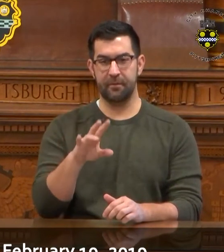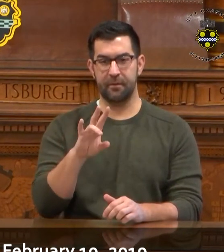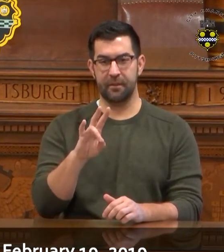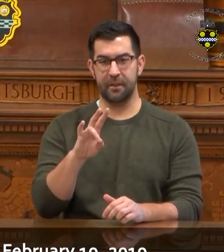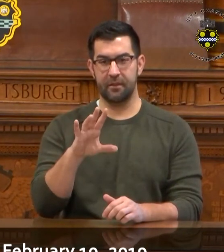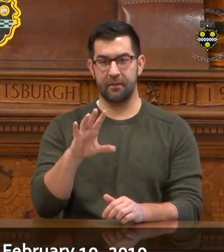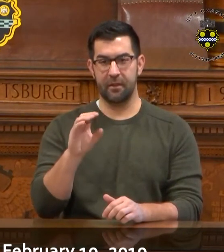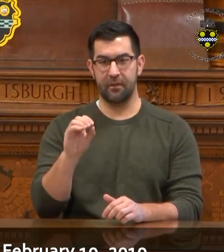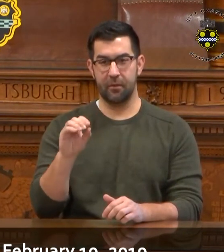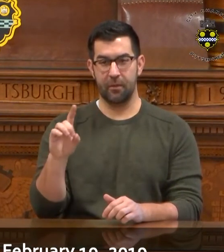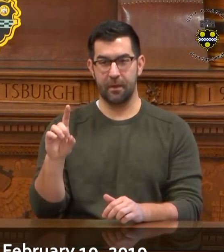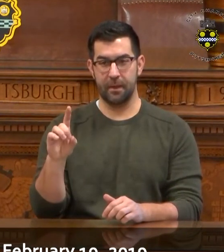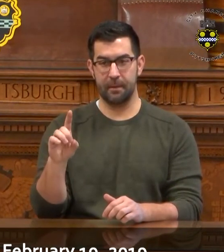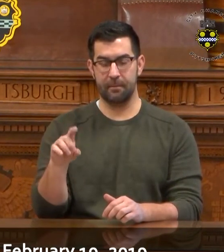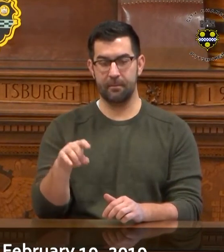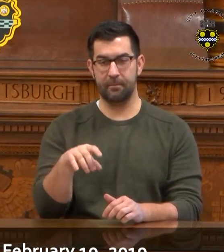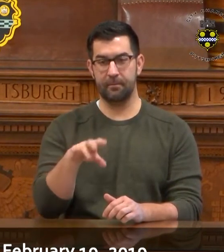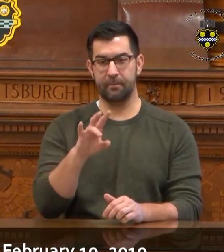6501,